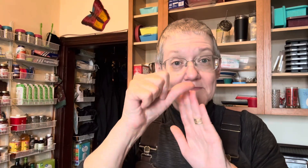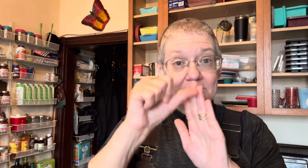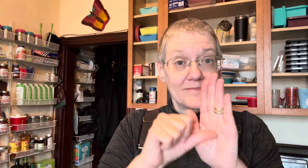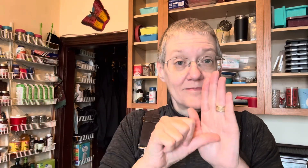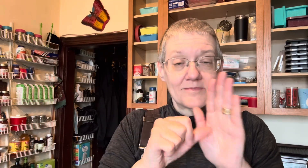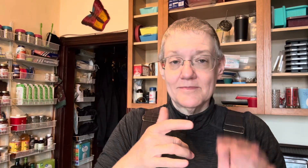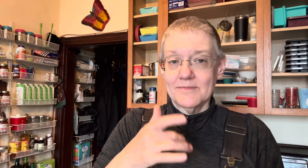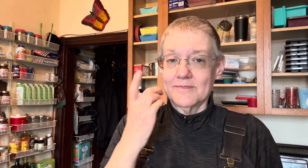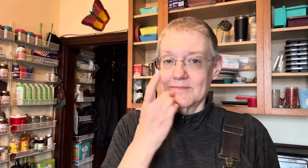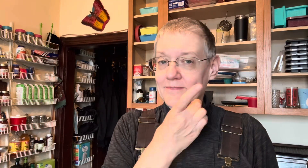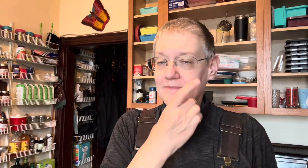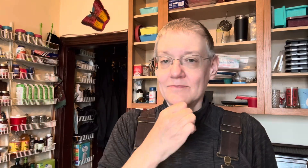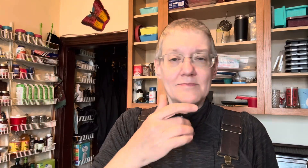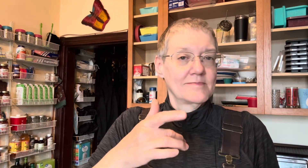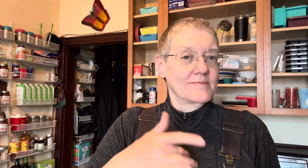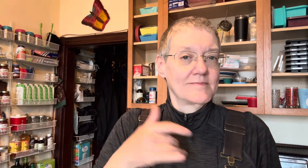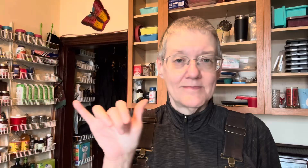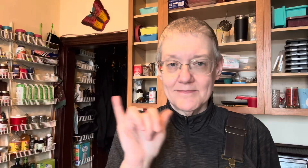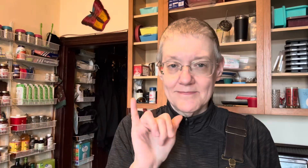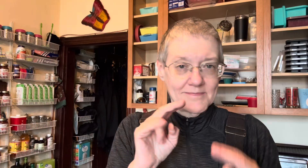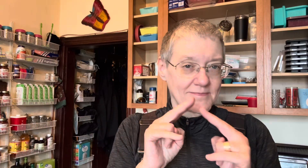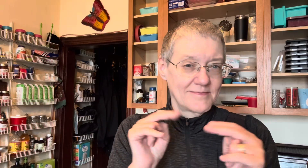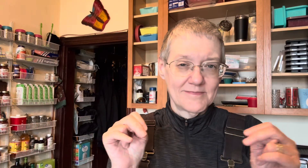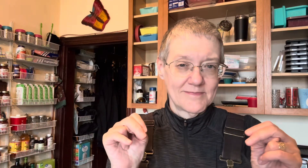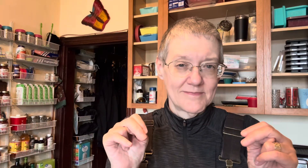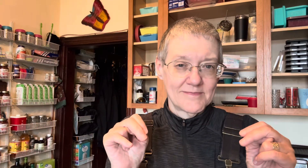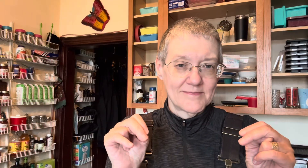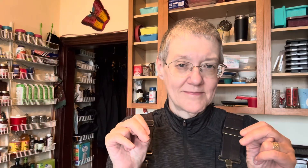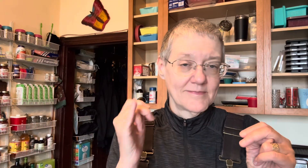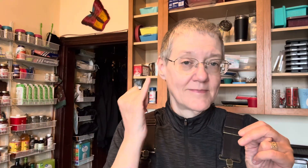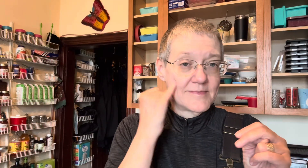fridge. After surgery, Dell won't feel like eating bacon.